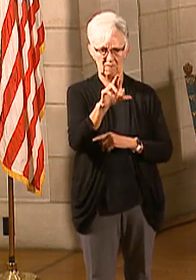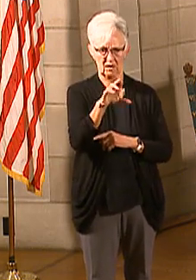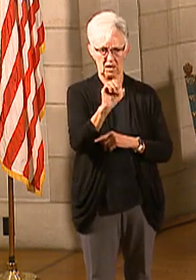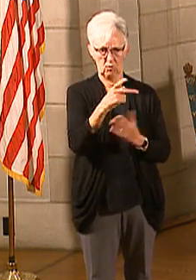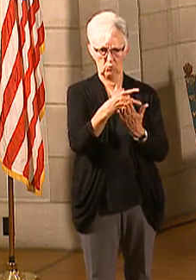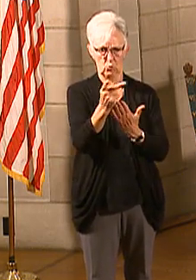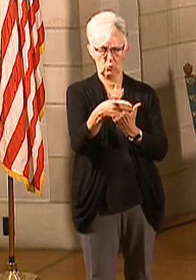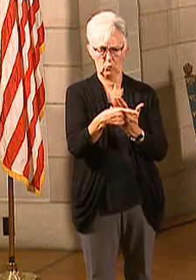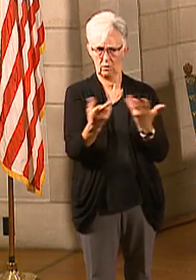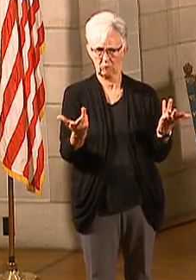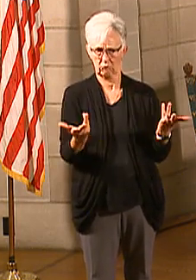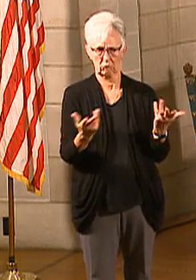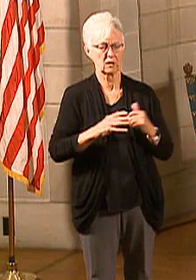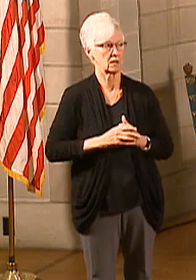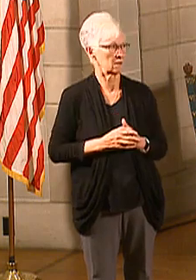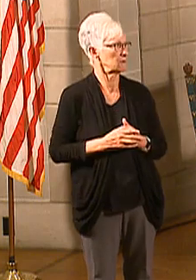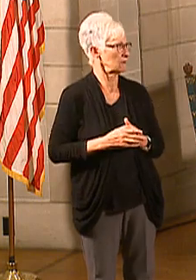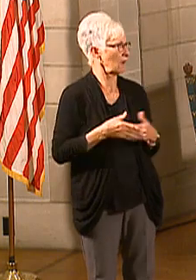I will turn that over to Stephanie.